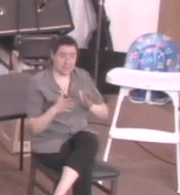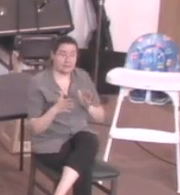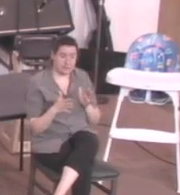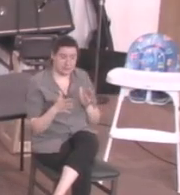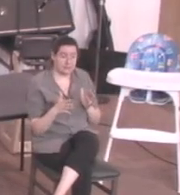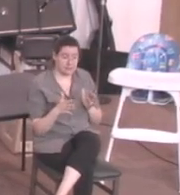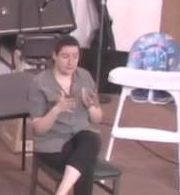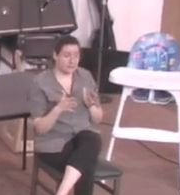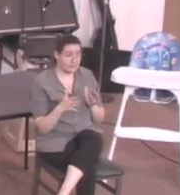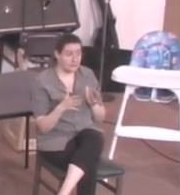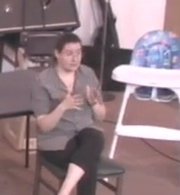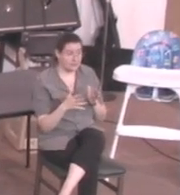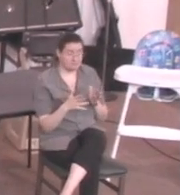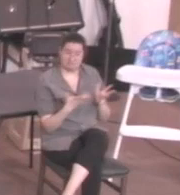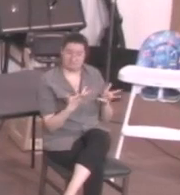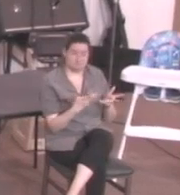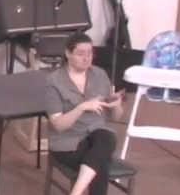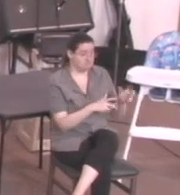took them out.